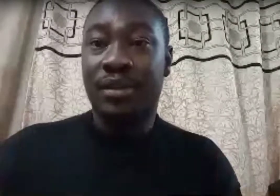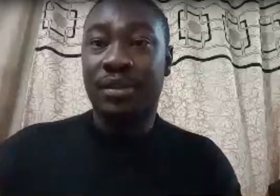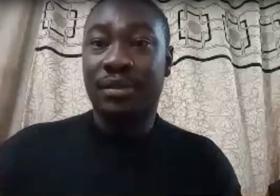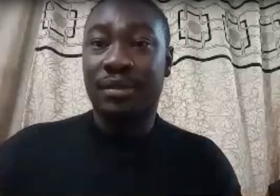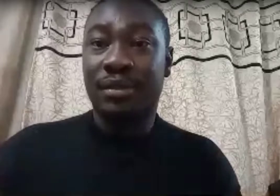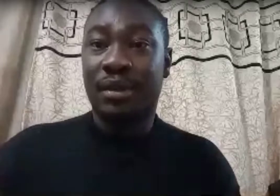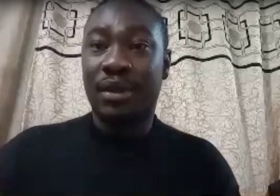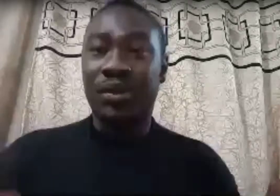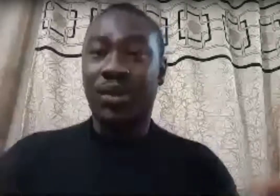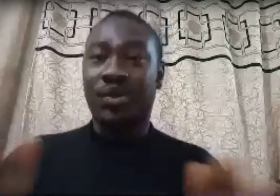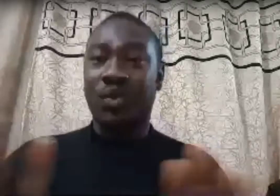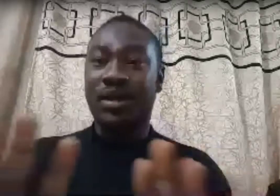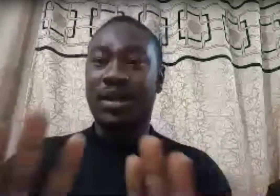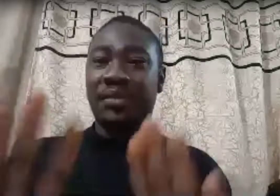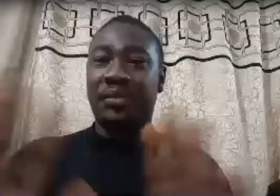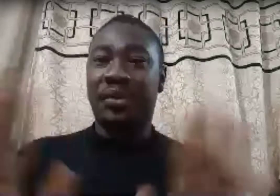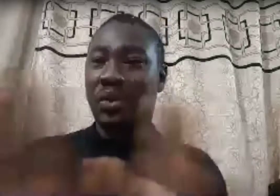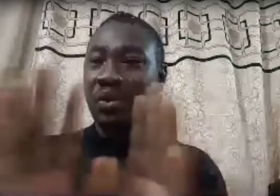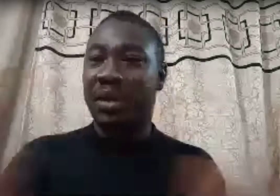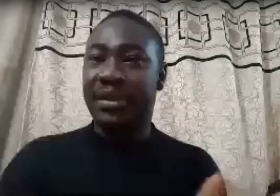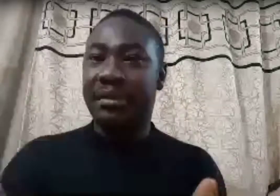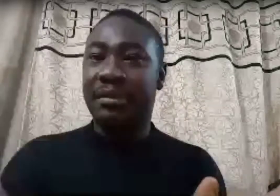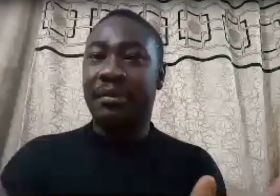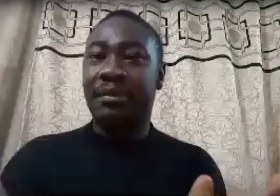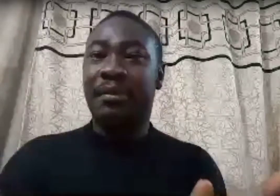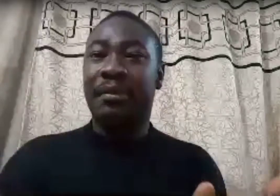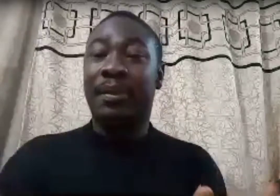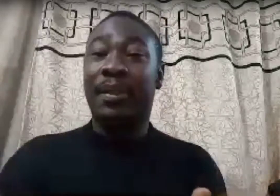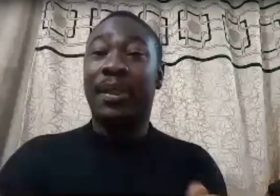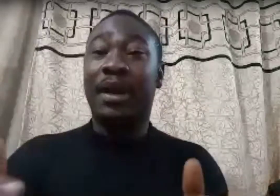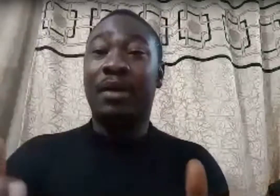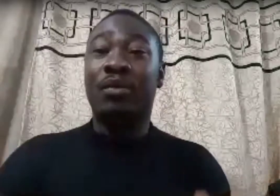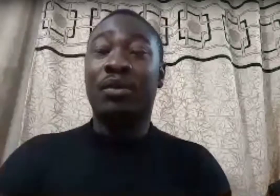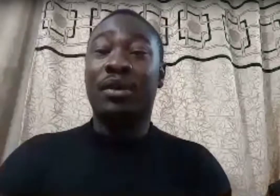that. Now, it's 100 to 1